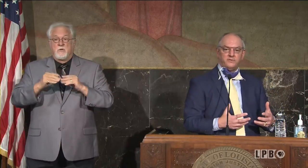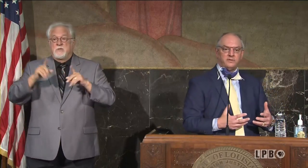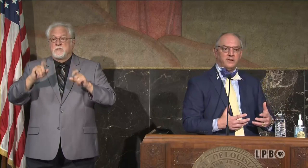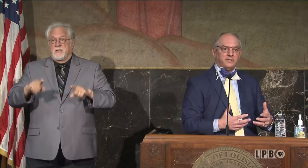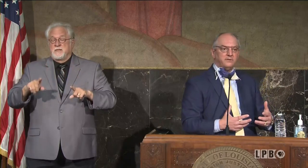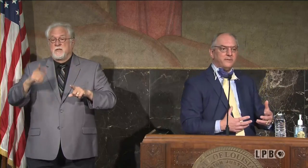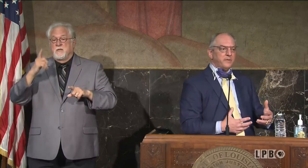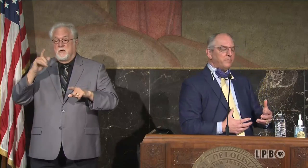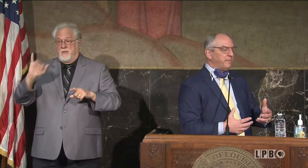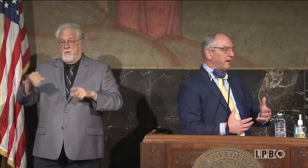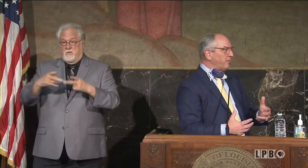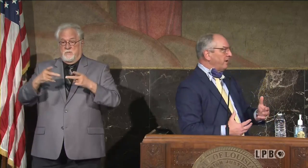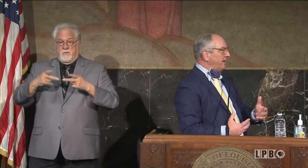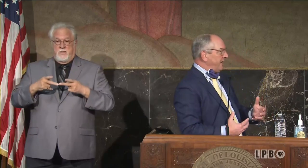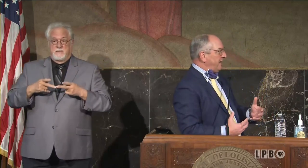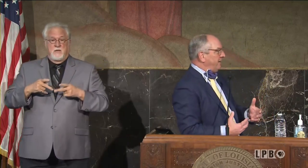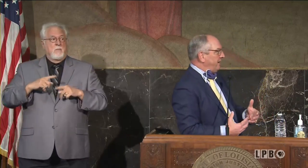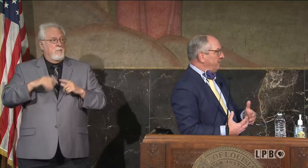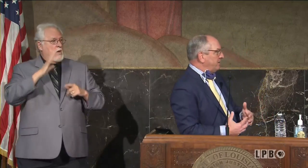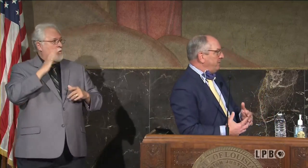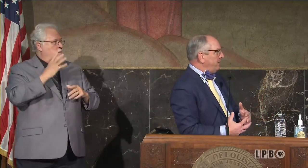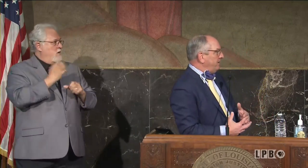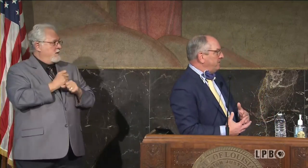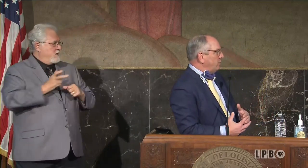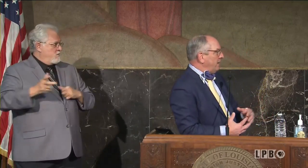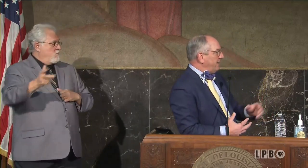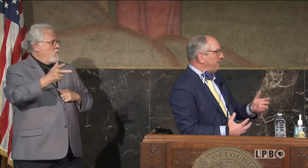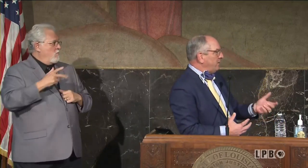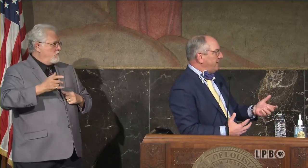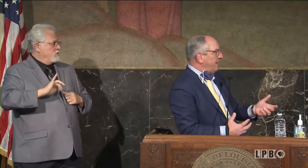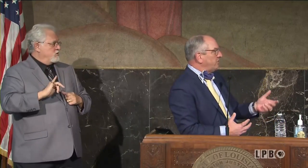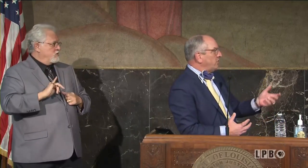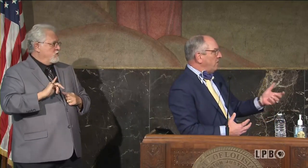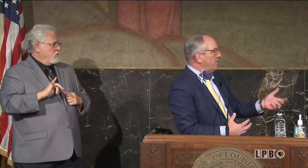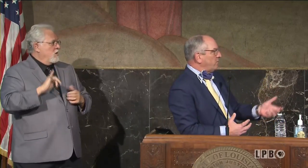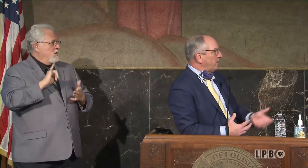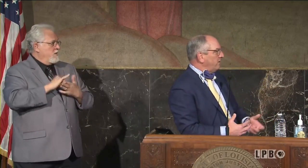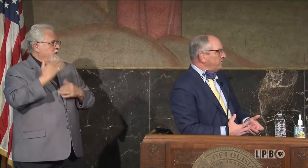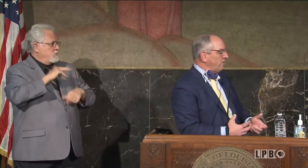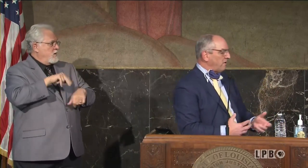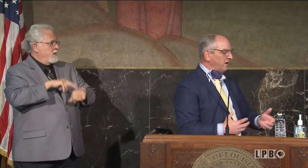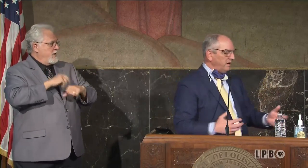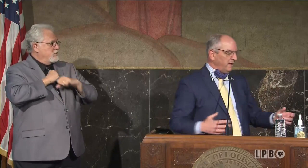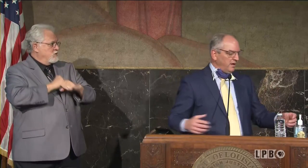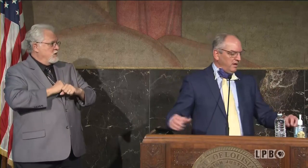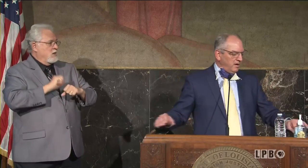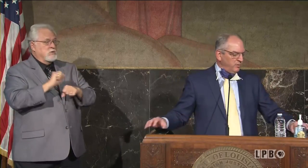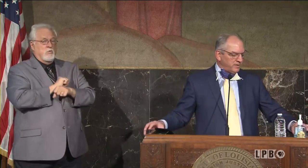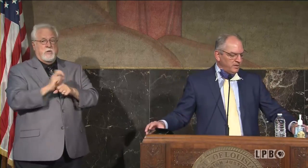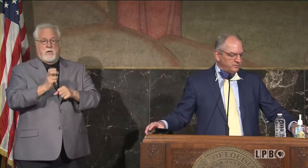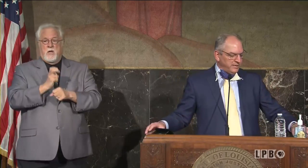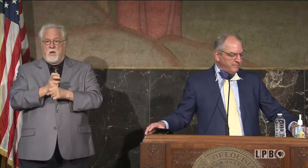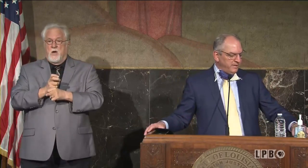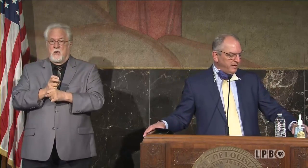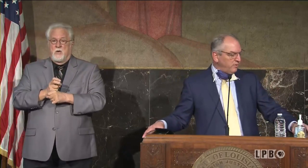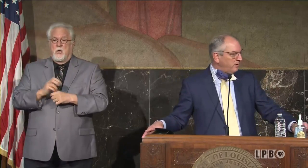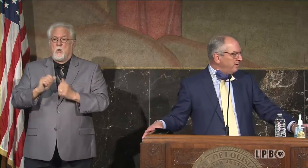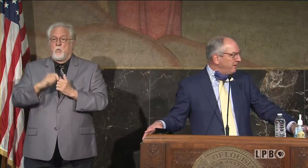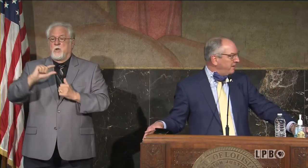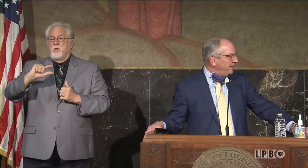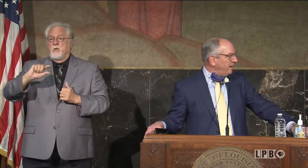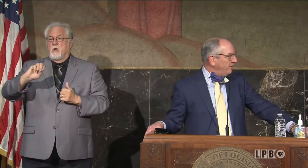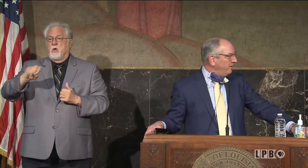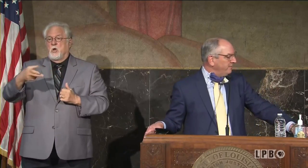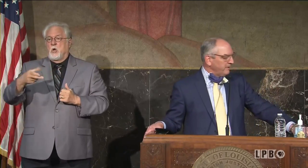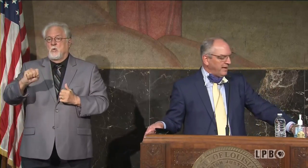those fixed facilities, but Mayor, we're going to get out into those communities as well, and that's why the National Guard is working so hard with GOSEP in order